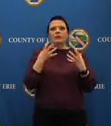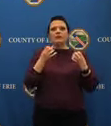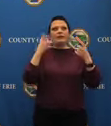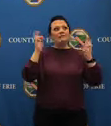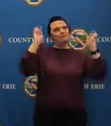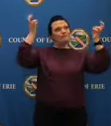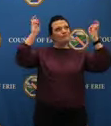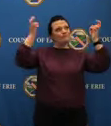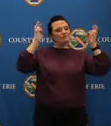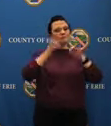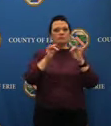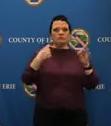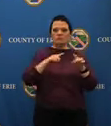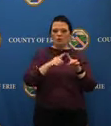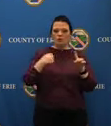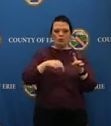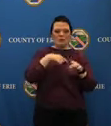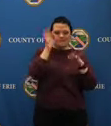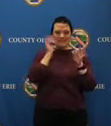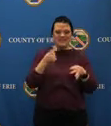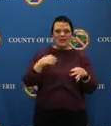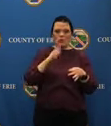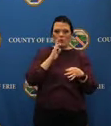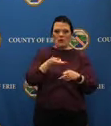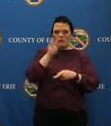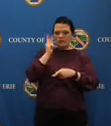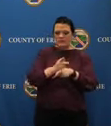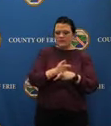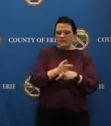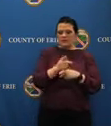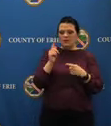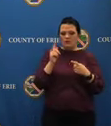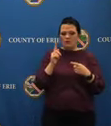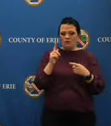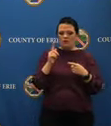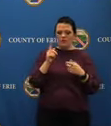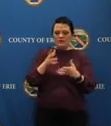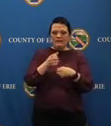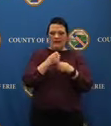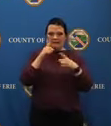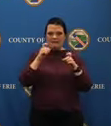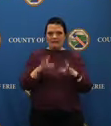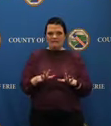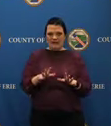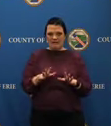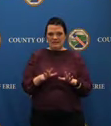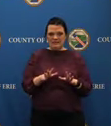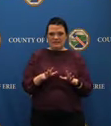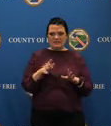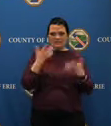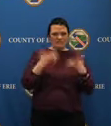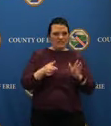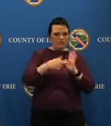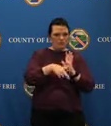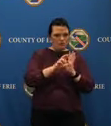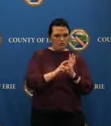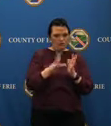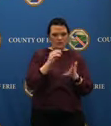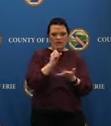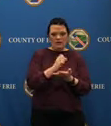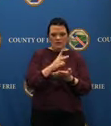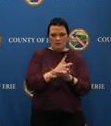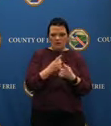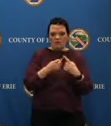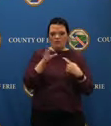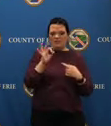However, we decided we are only going to stick to trying to acquire testing that has been reviewed and approved by